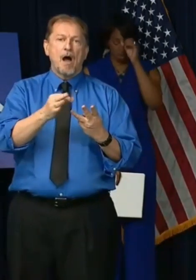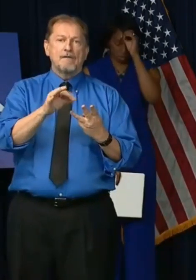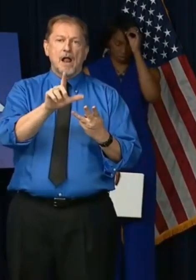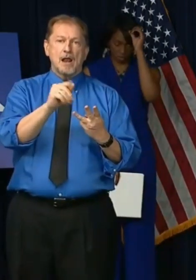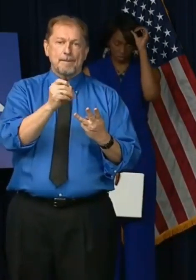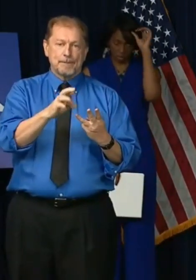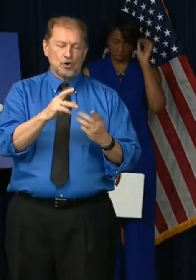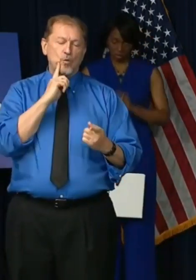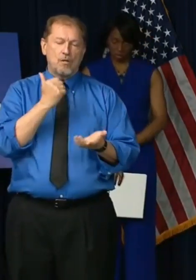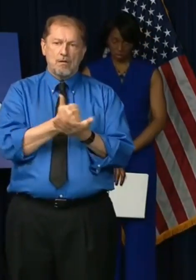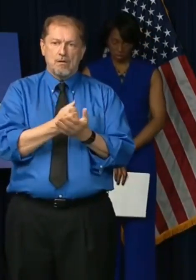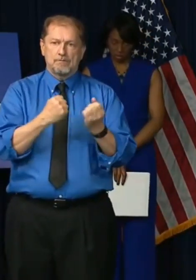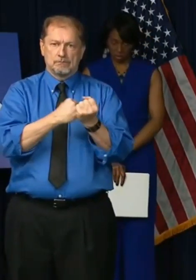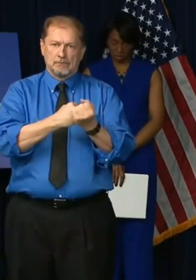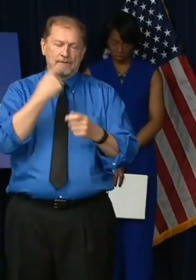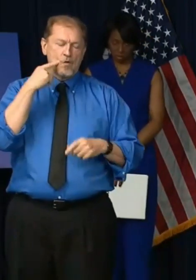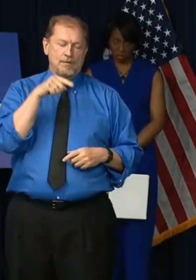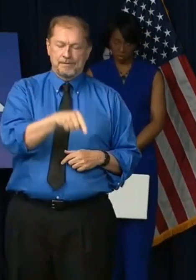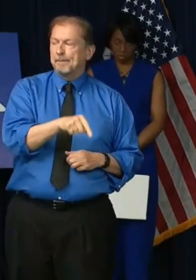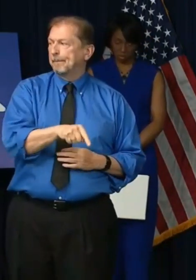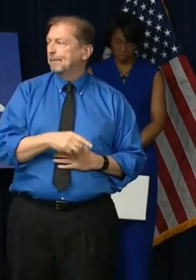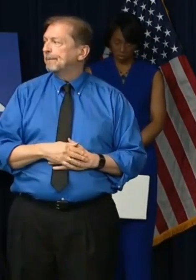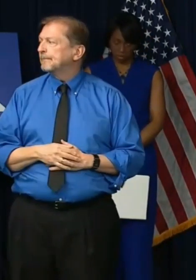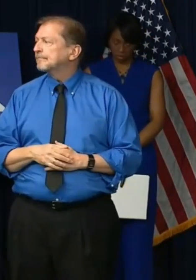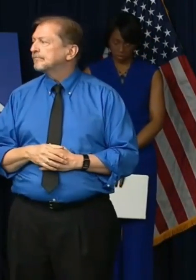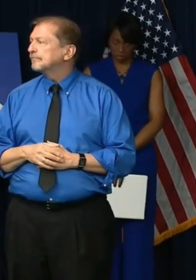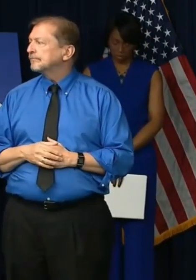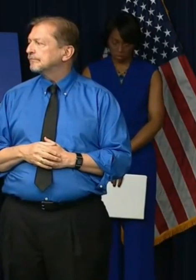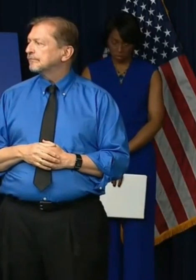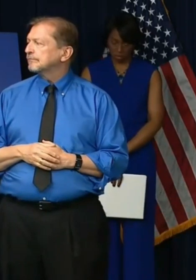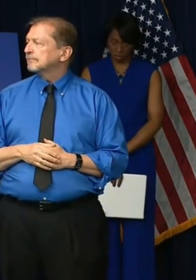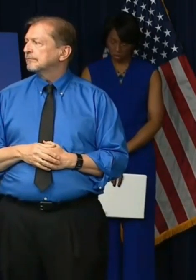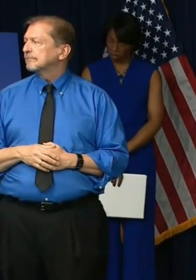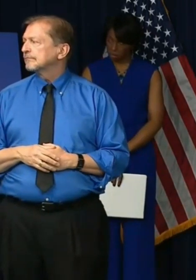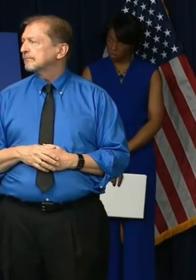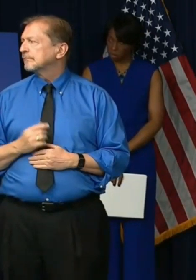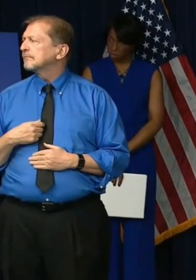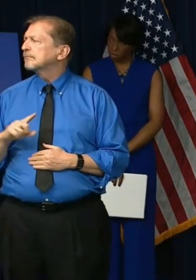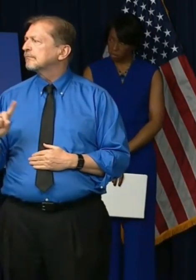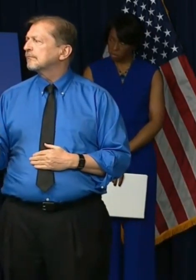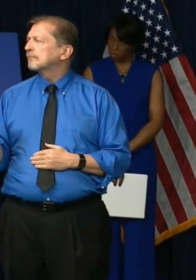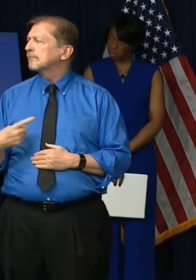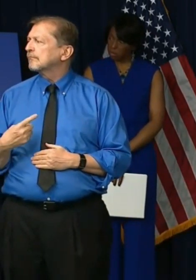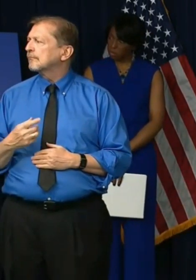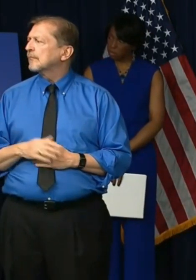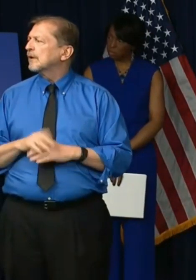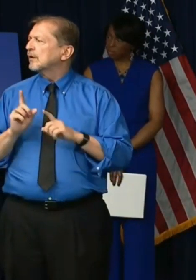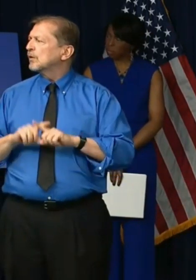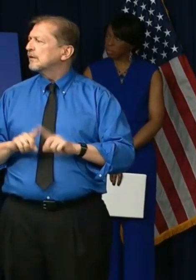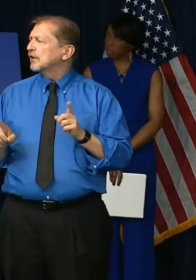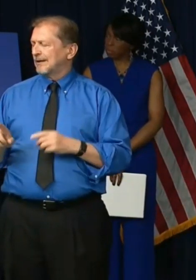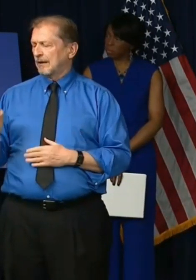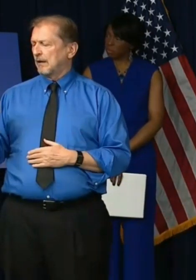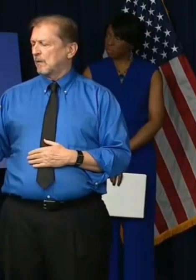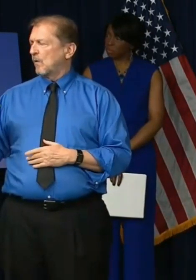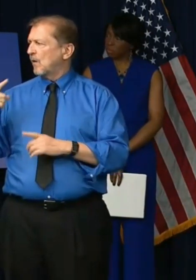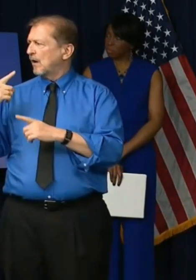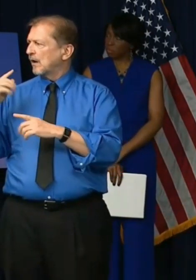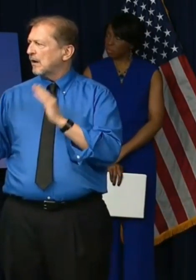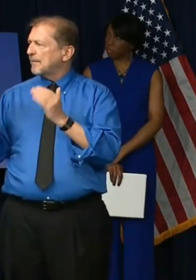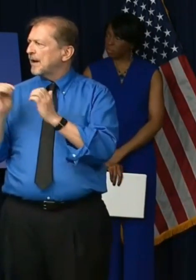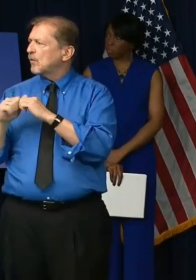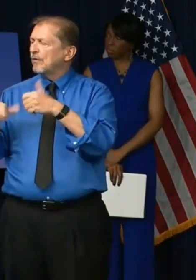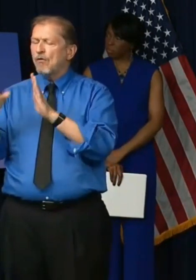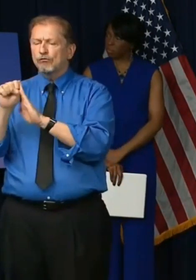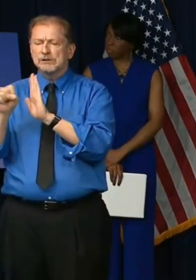is an important place for them to go. Mike at Quincy Media, what are some of the key differences between Illinois and other states in the Midwest